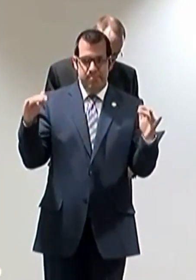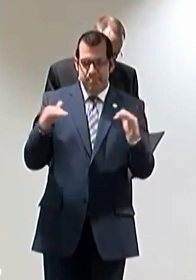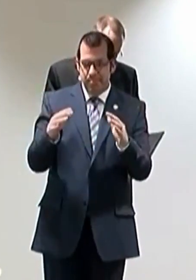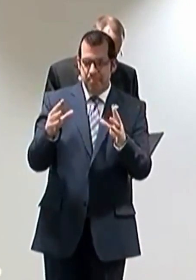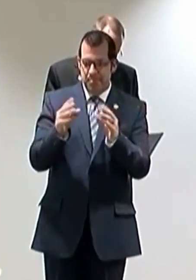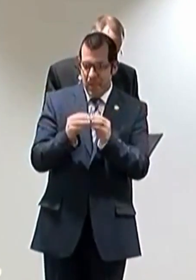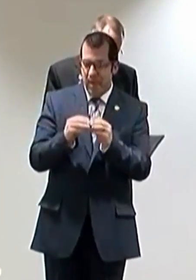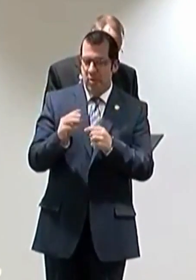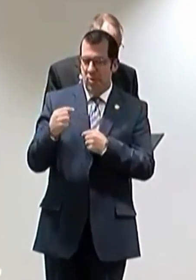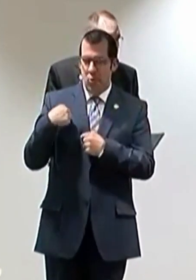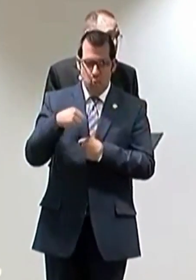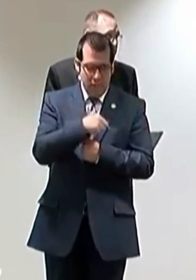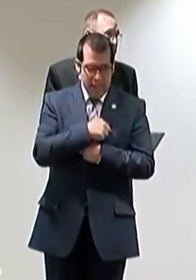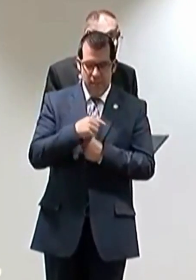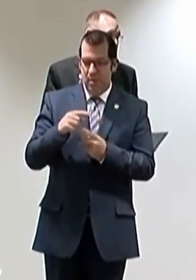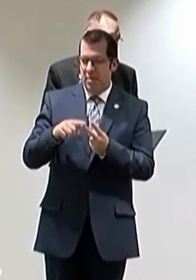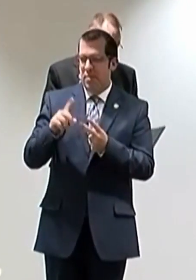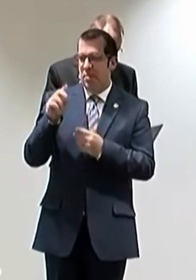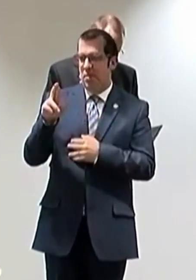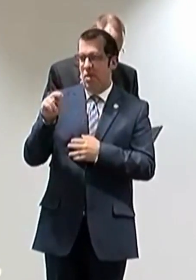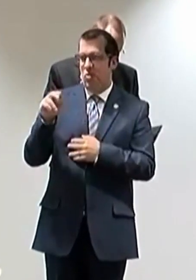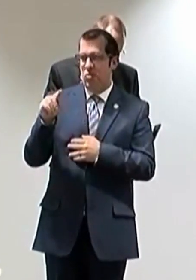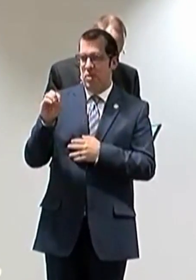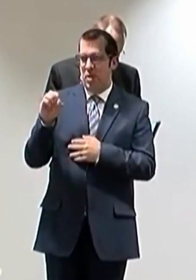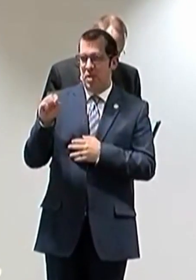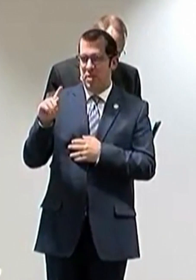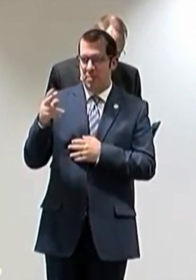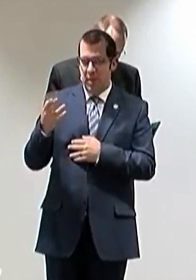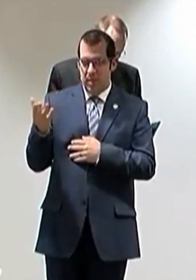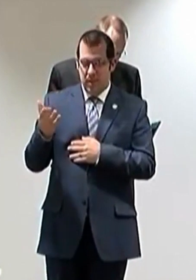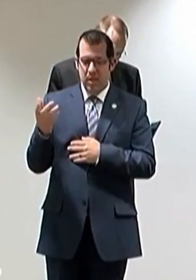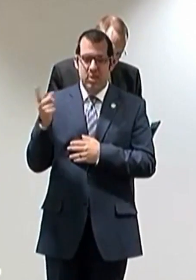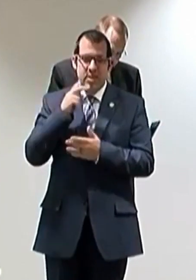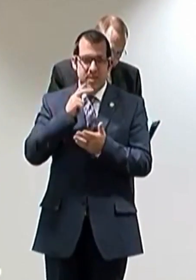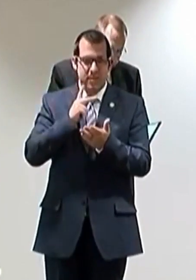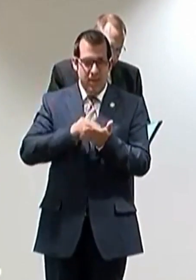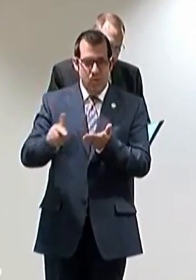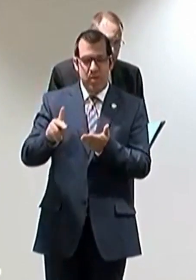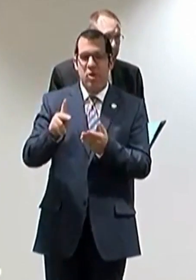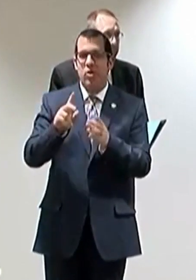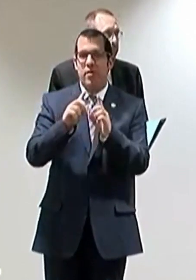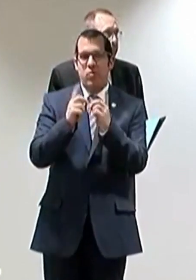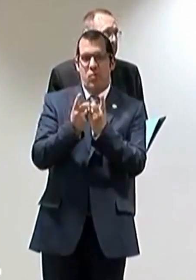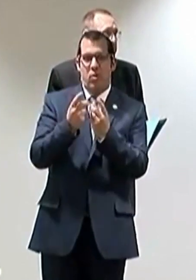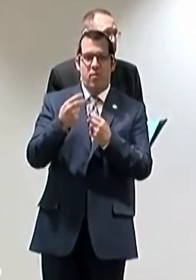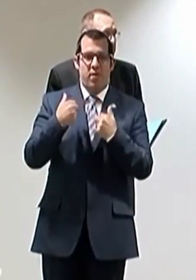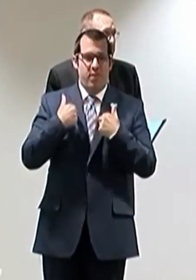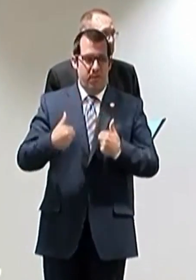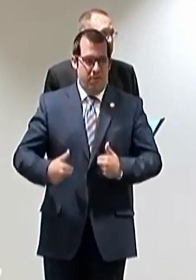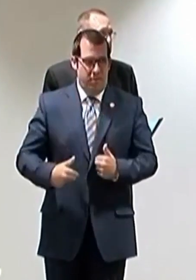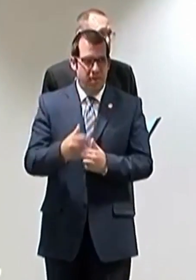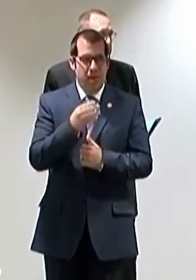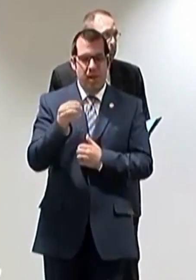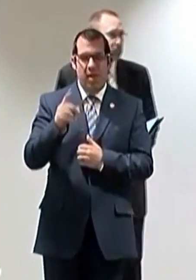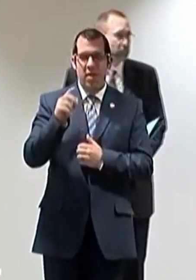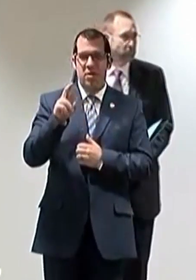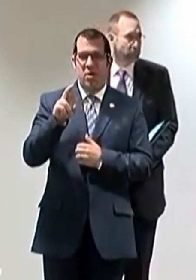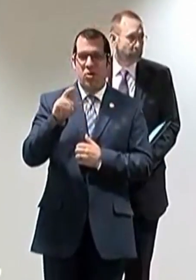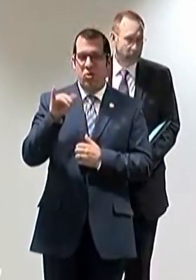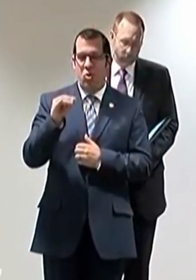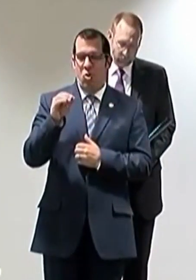say we, Dr. Nate Smith is here with the Secretary of the Department of Health, and also have Dr.